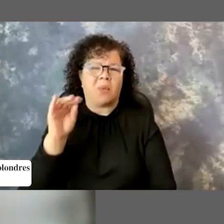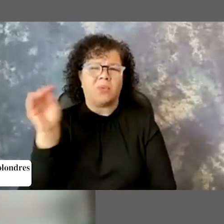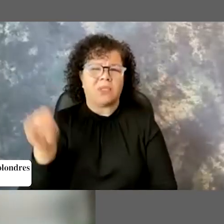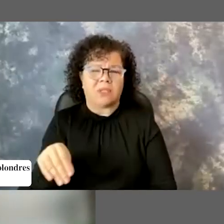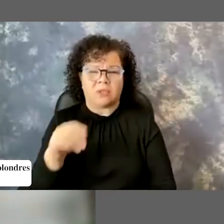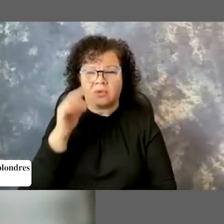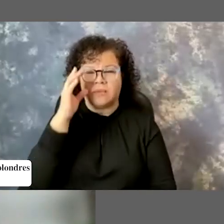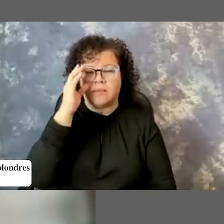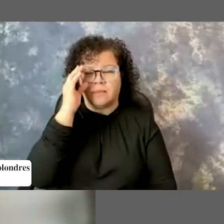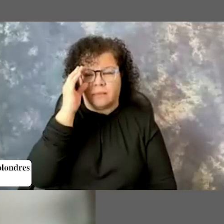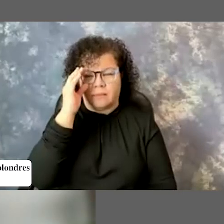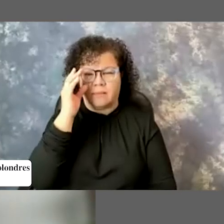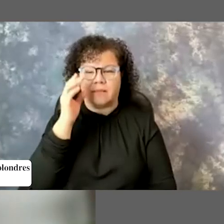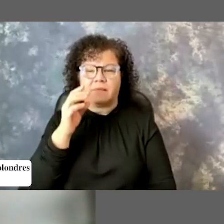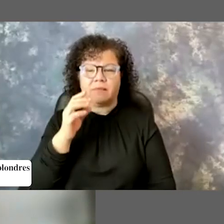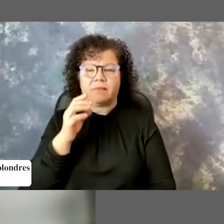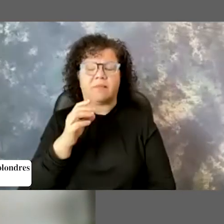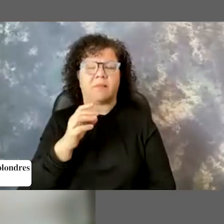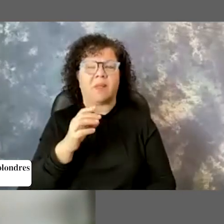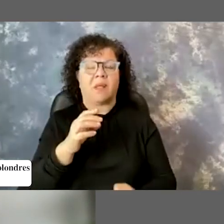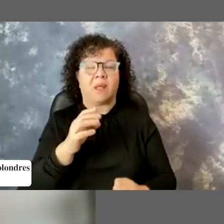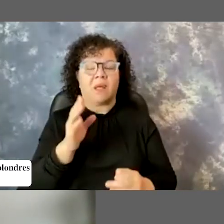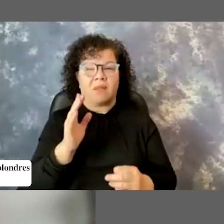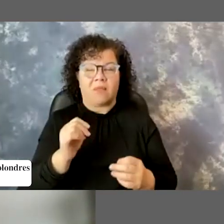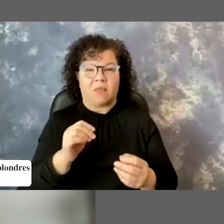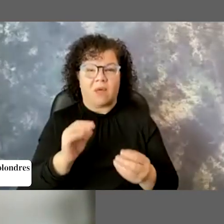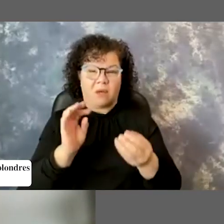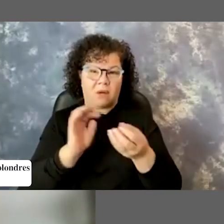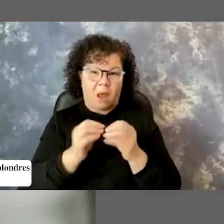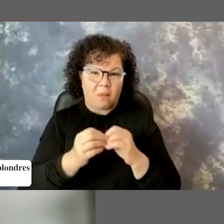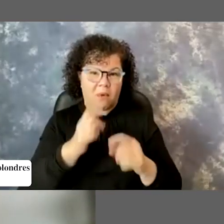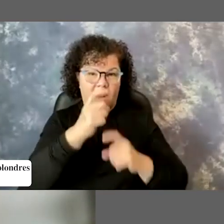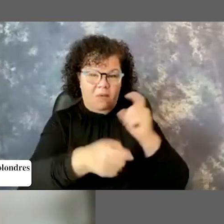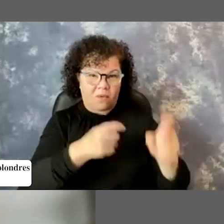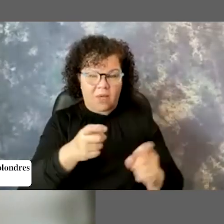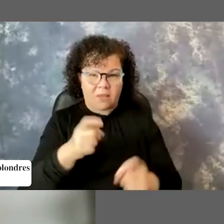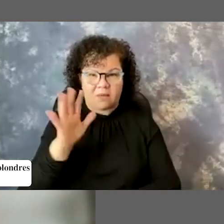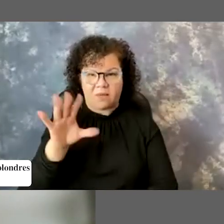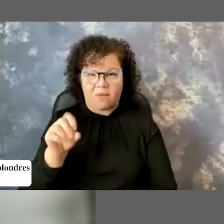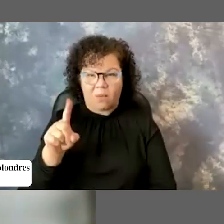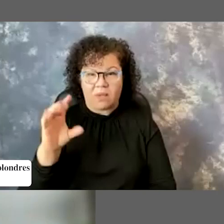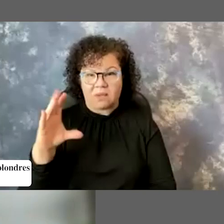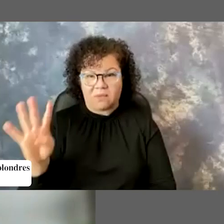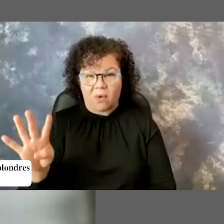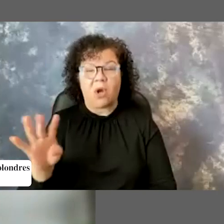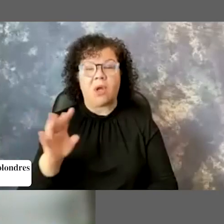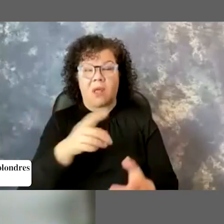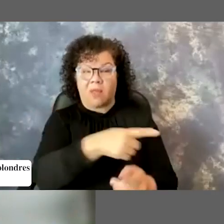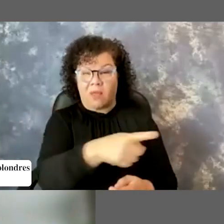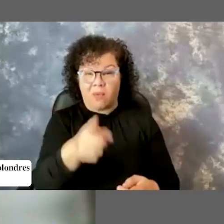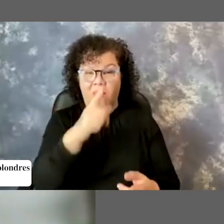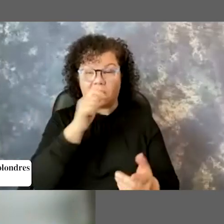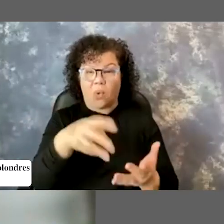grants, the total number of grants to 501c4 organizations that are led by, rooted in, and